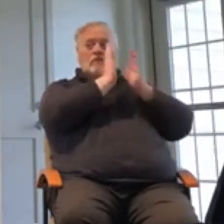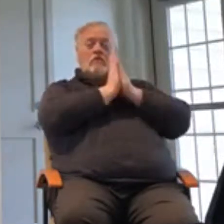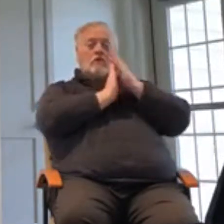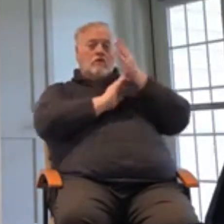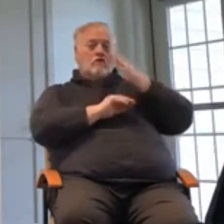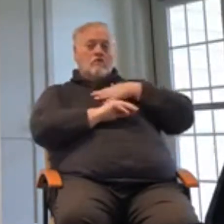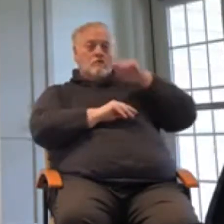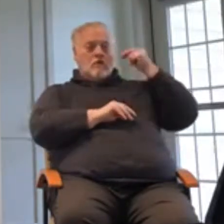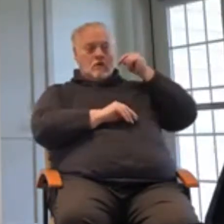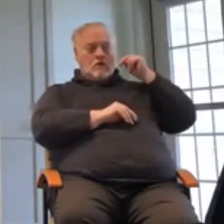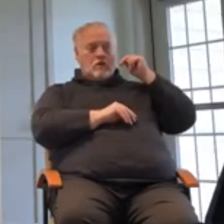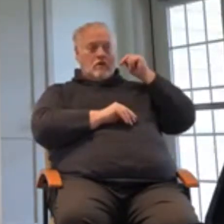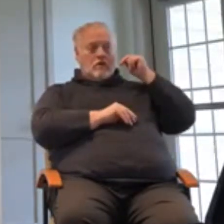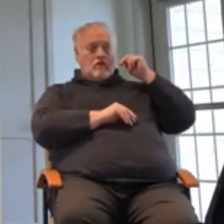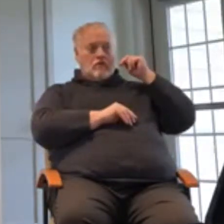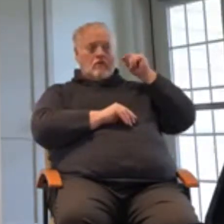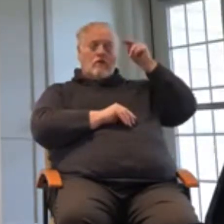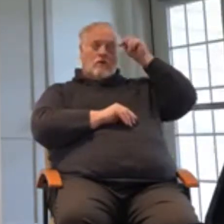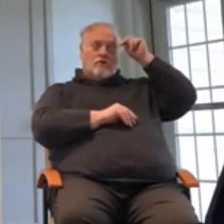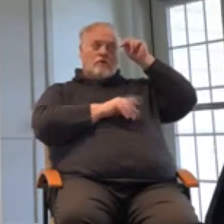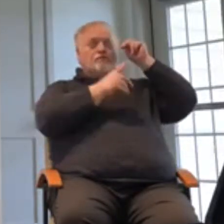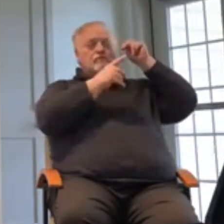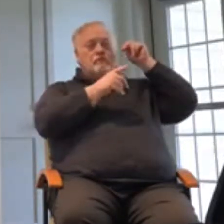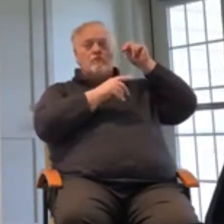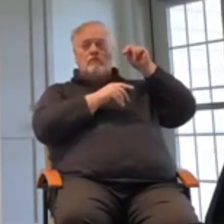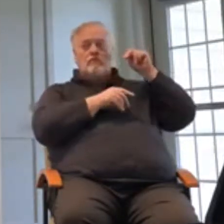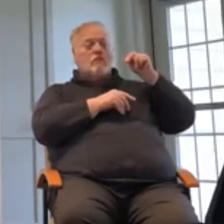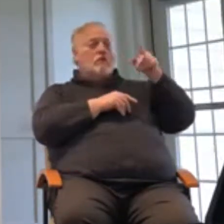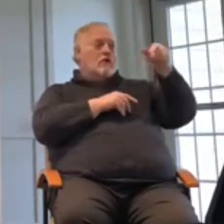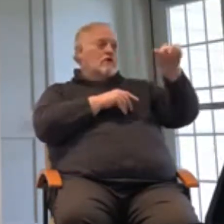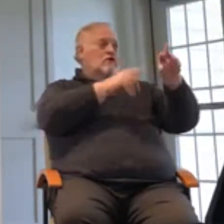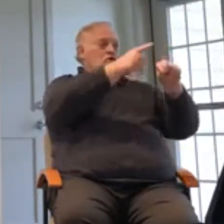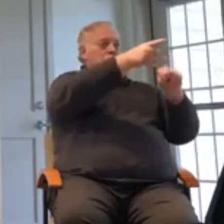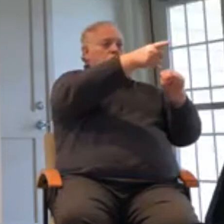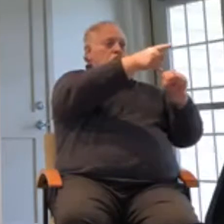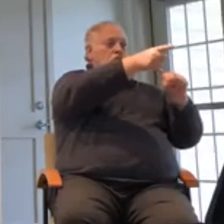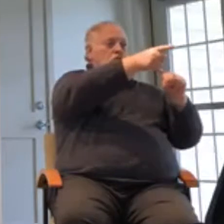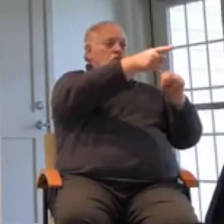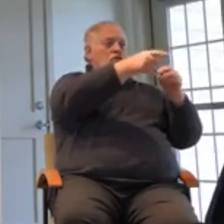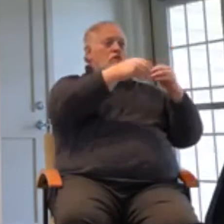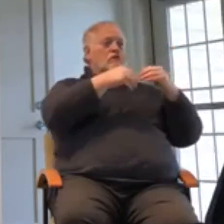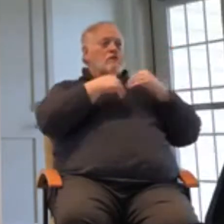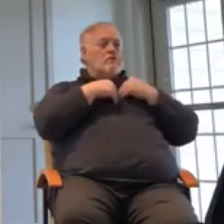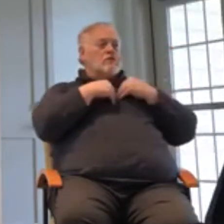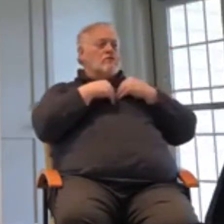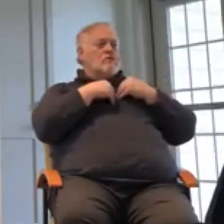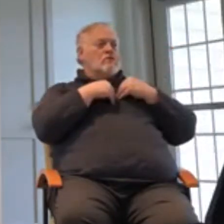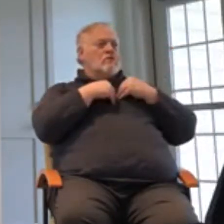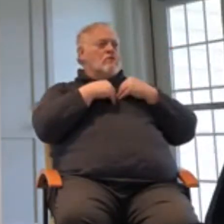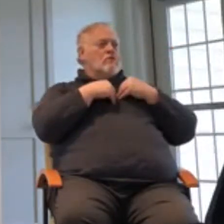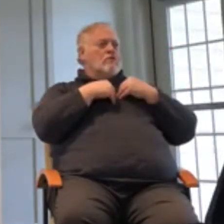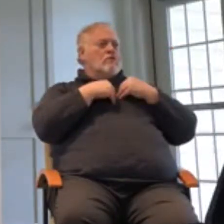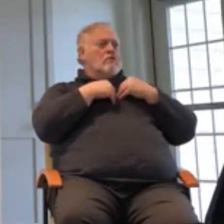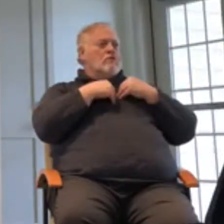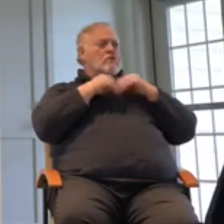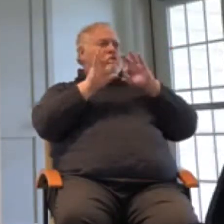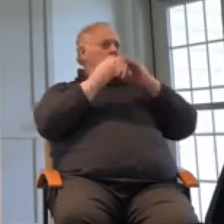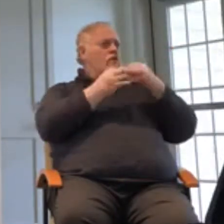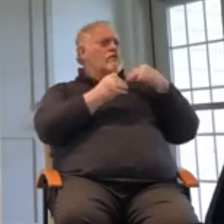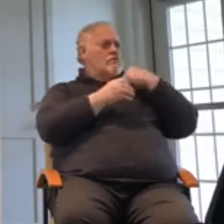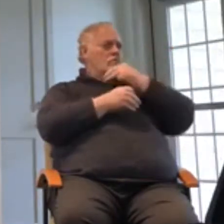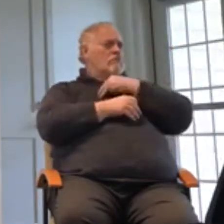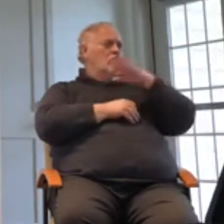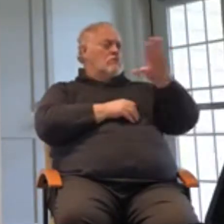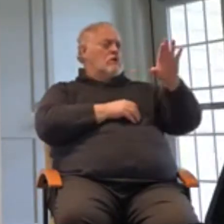nephew. Sean, we're praying for your... Are you the one that has the green in the family that has cancer? Yeah,